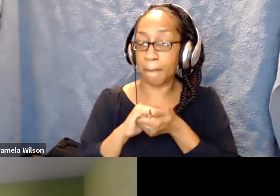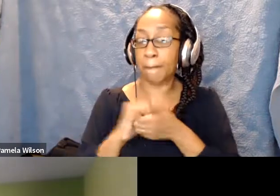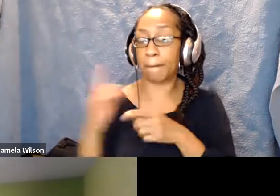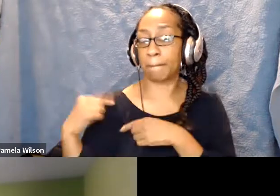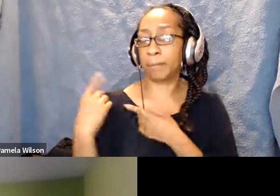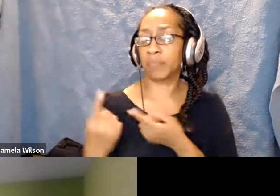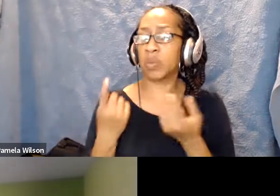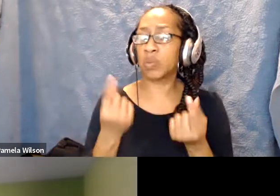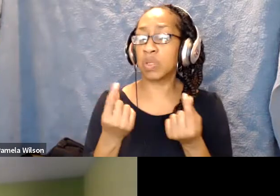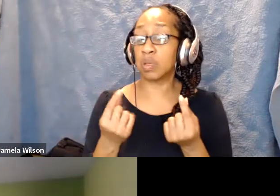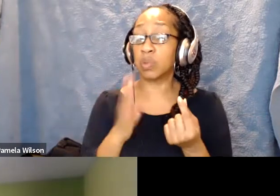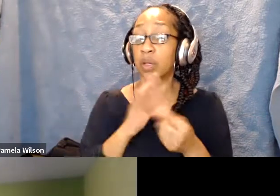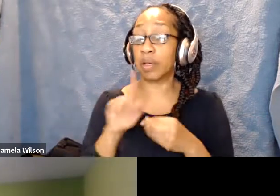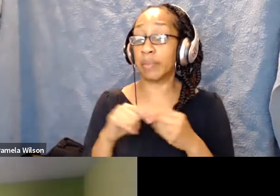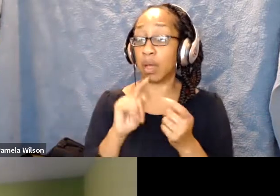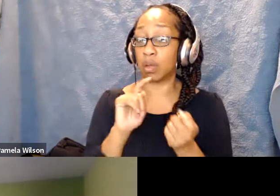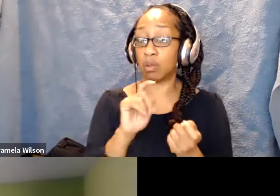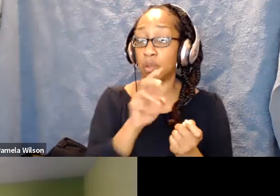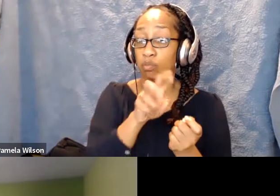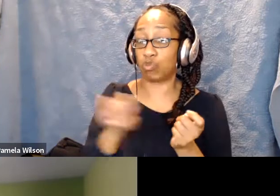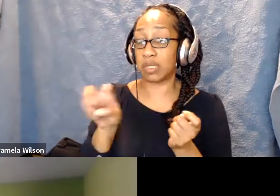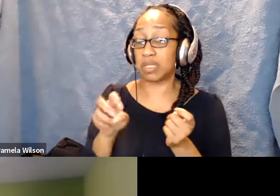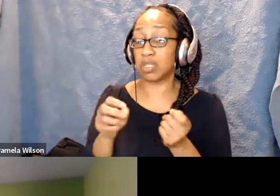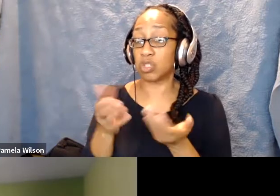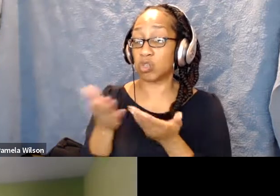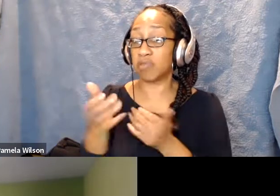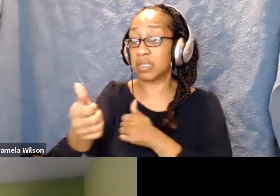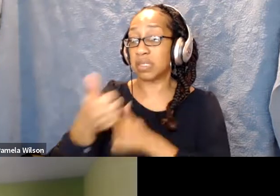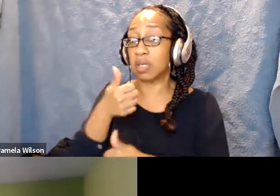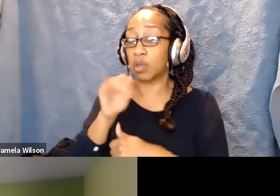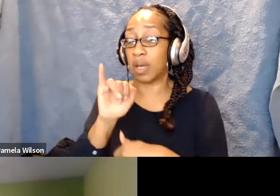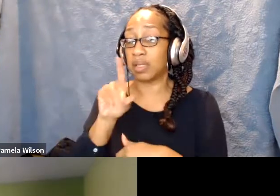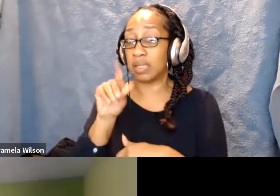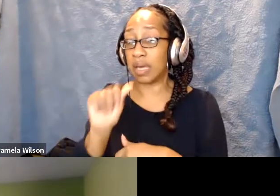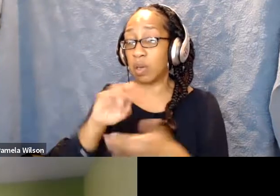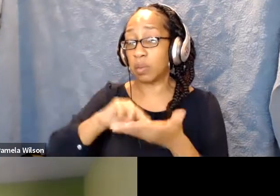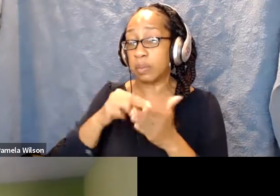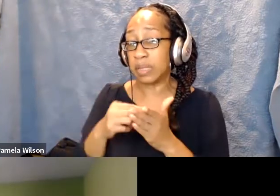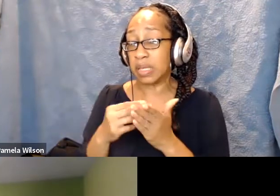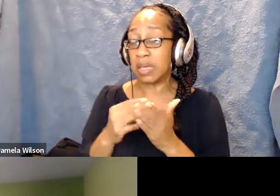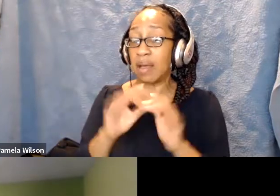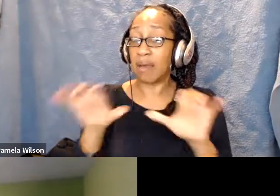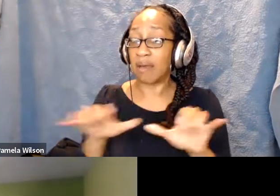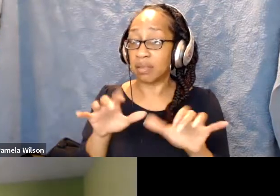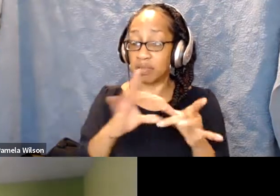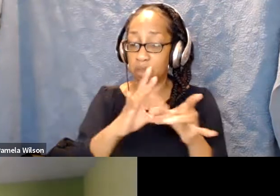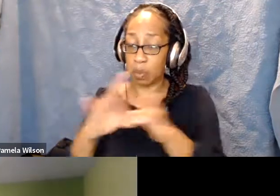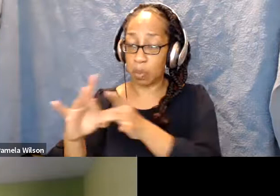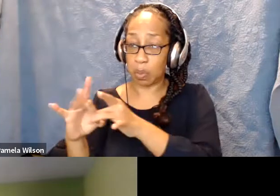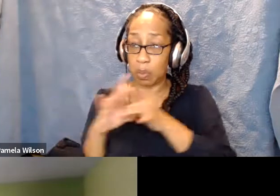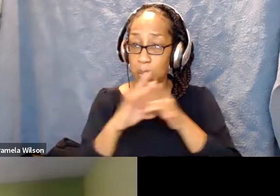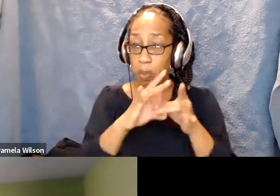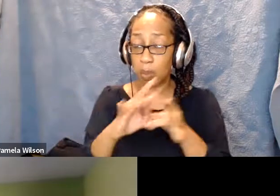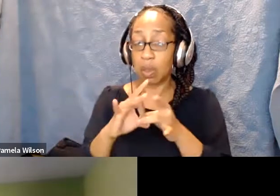about transition services under IDEA, we're talking about a coordinated set of activities designed to be with a results-oriented process